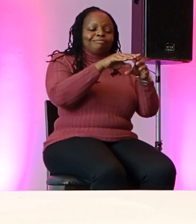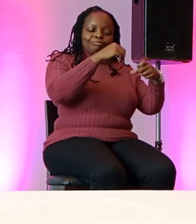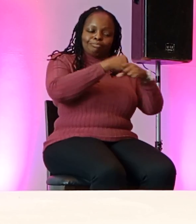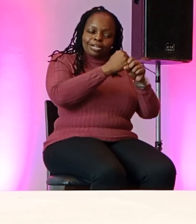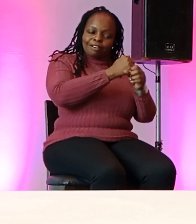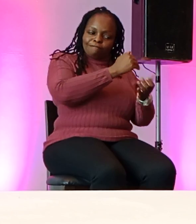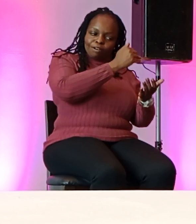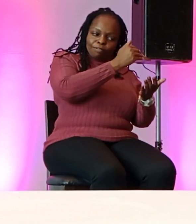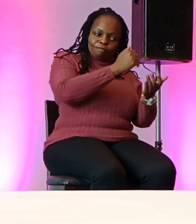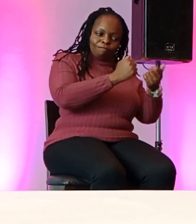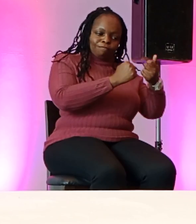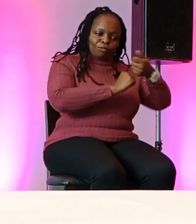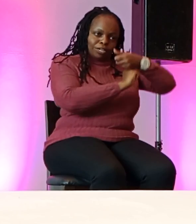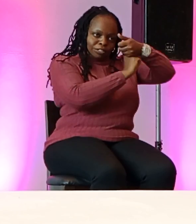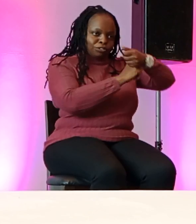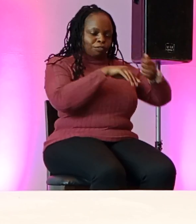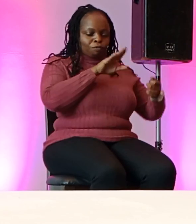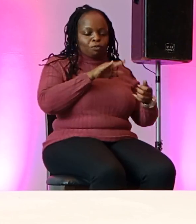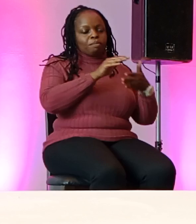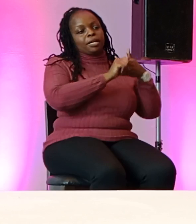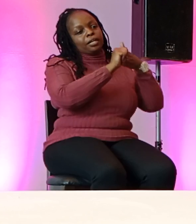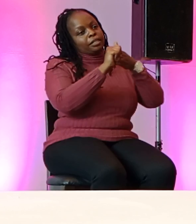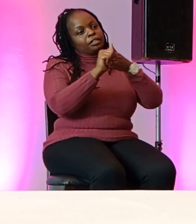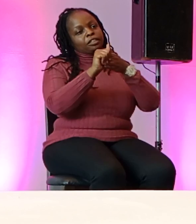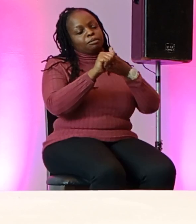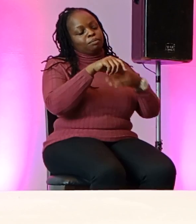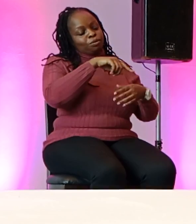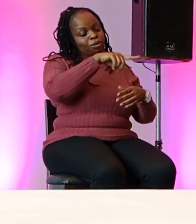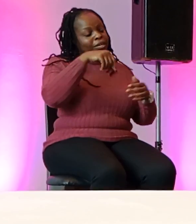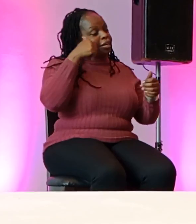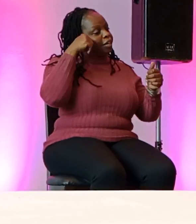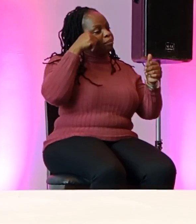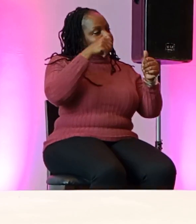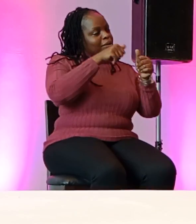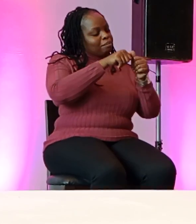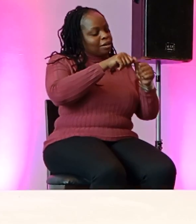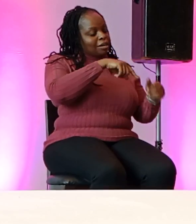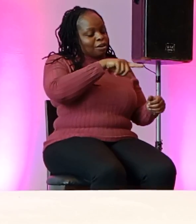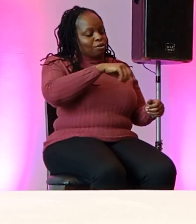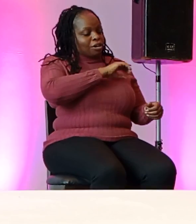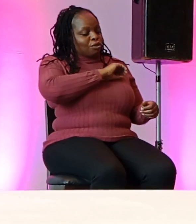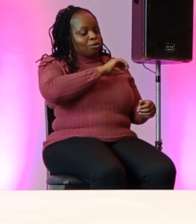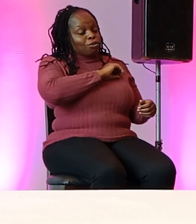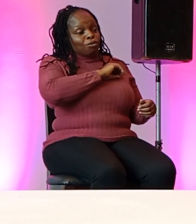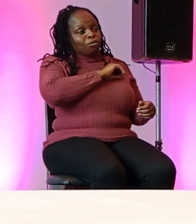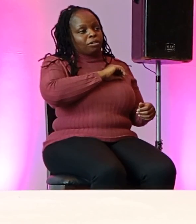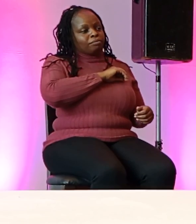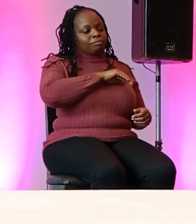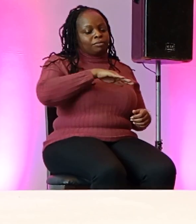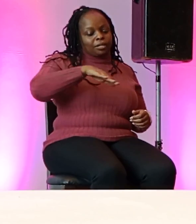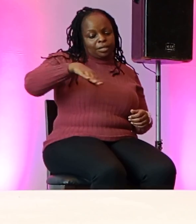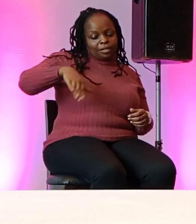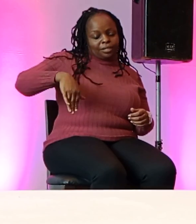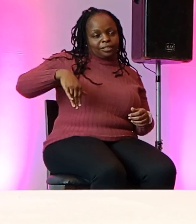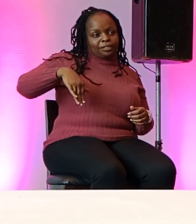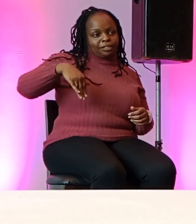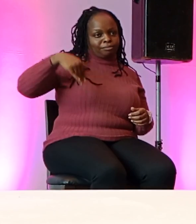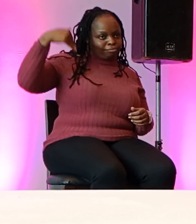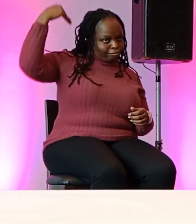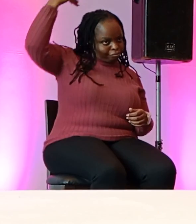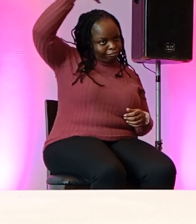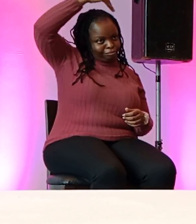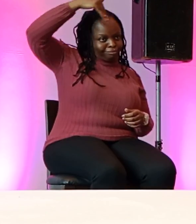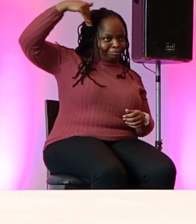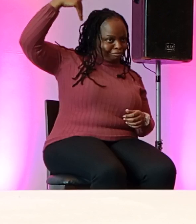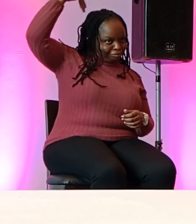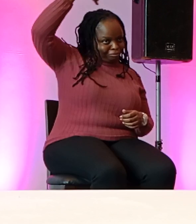for women leadership. We remember our own late Nobel laureate, Wangari